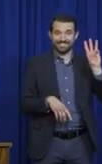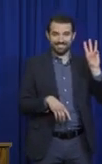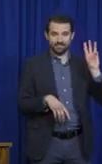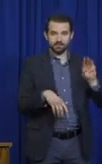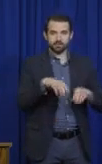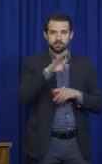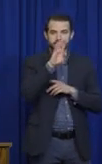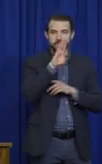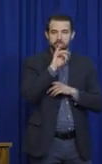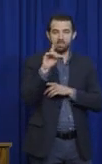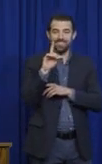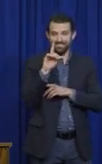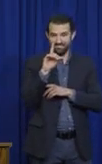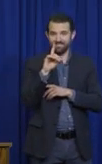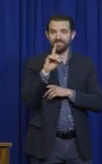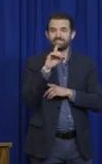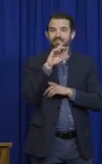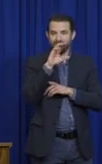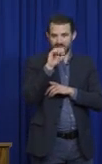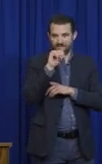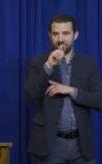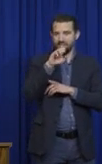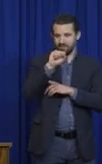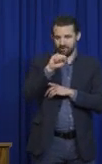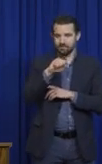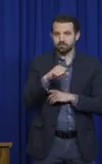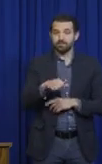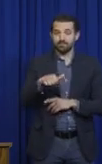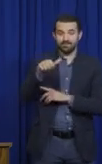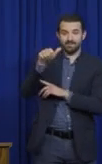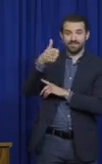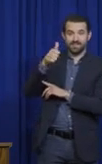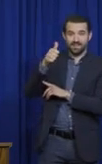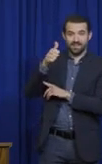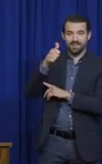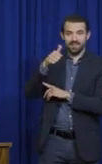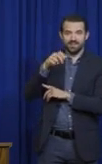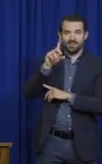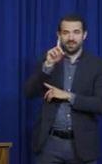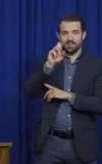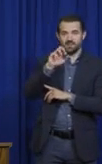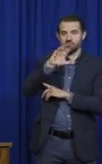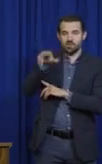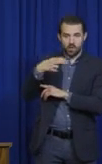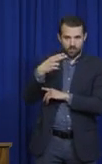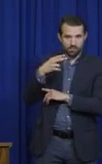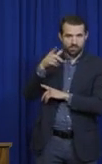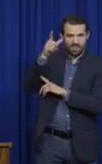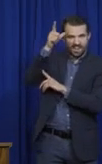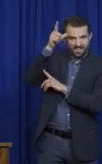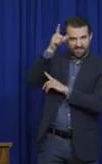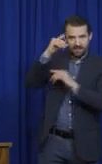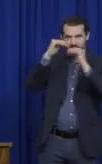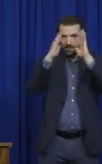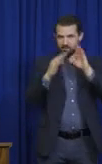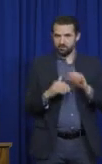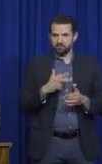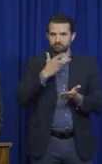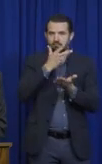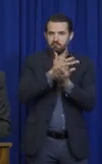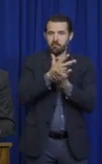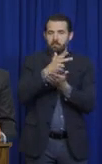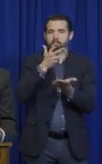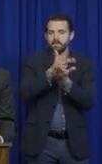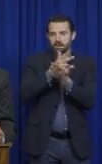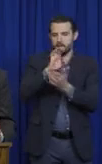Biddeford Estates, and 10 staff at the Deborah Lincoln House in Belfast. In total, this is